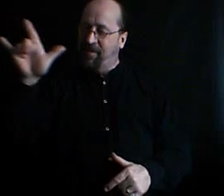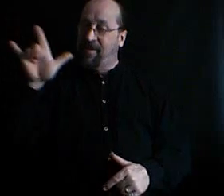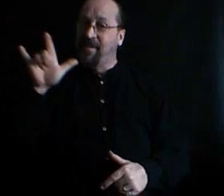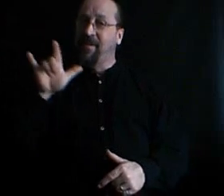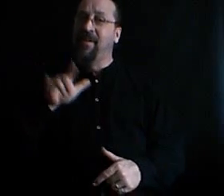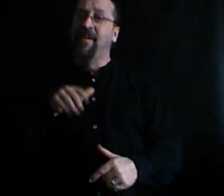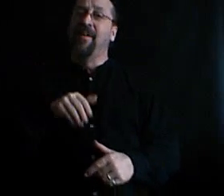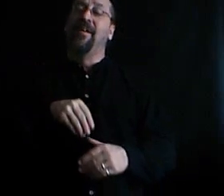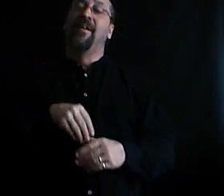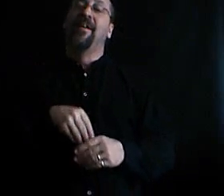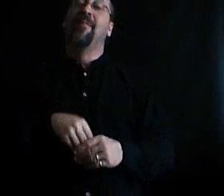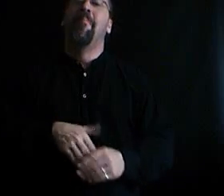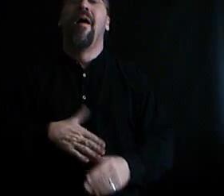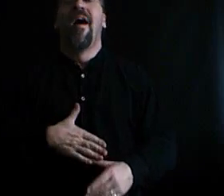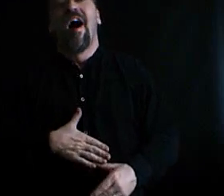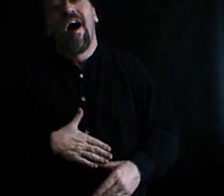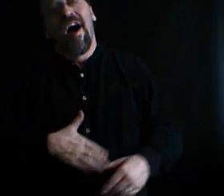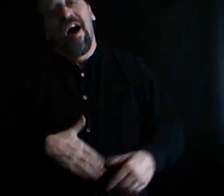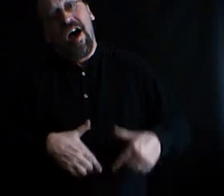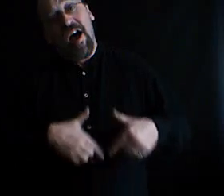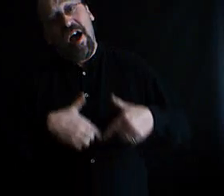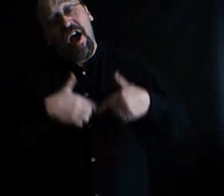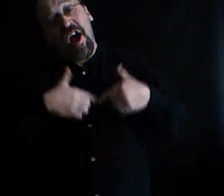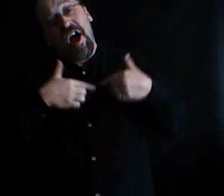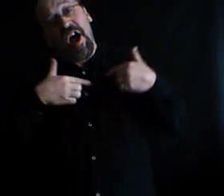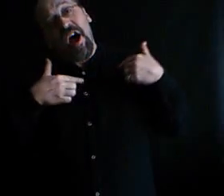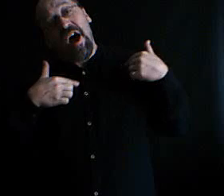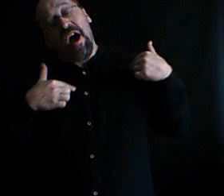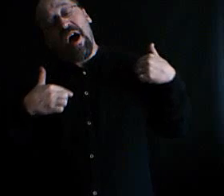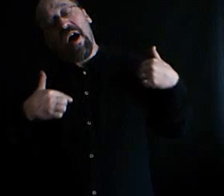In my heart